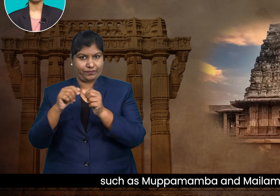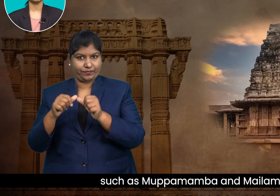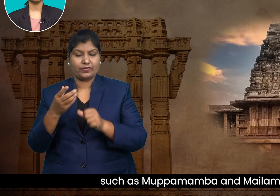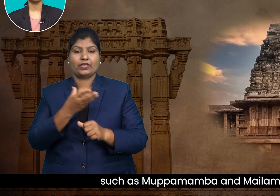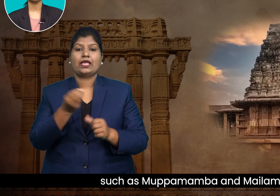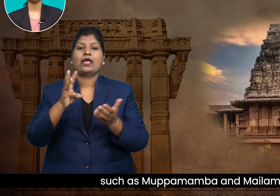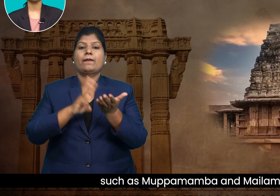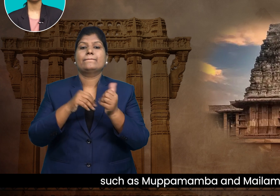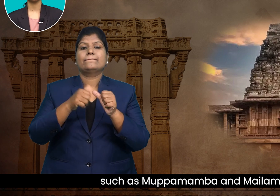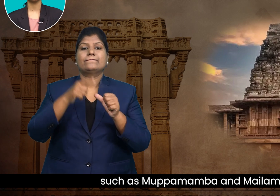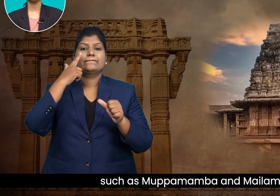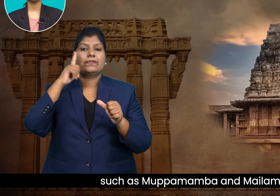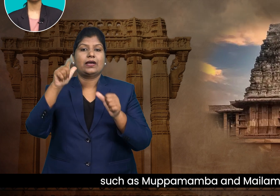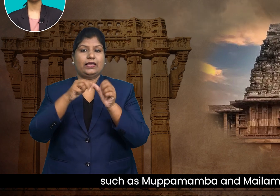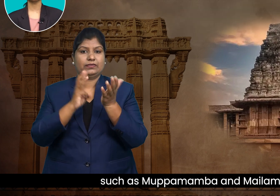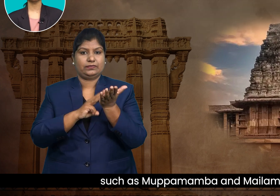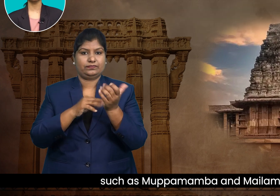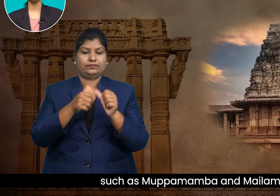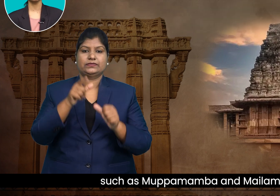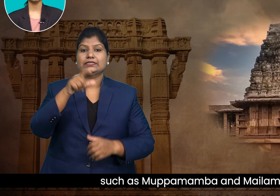Mailamma.